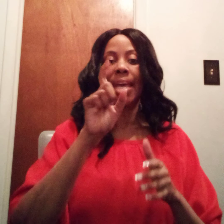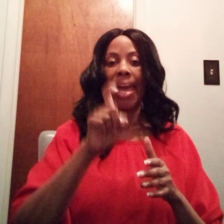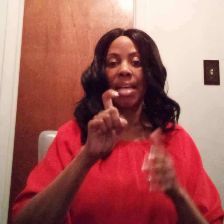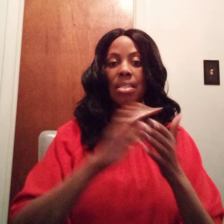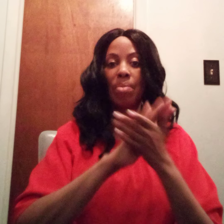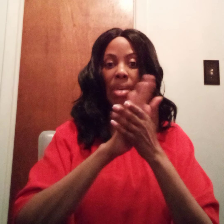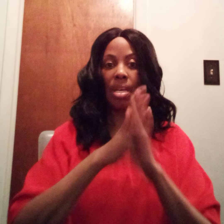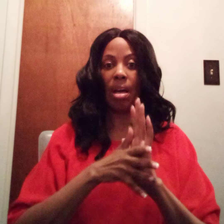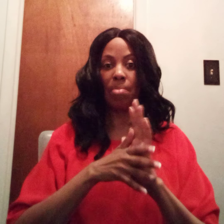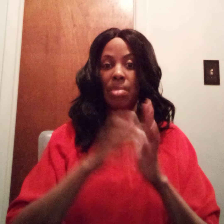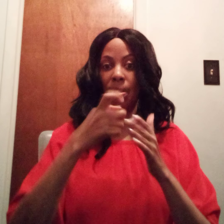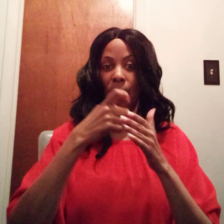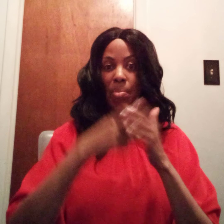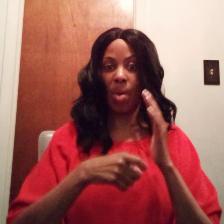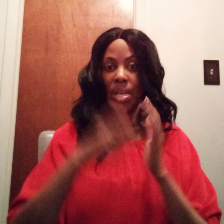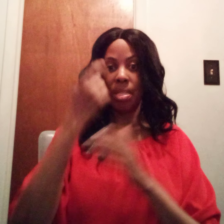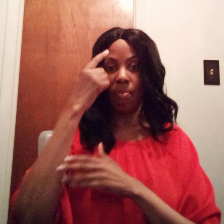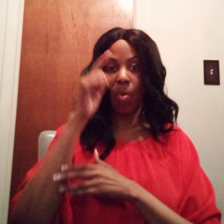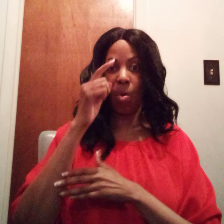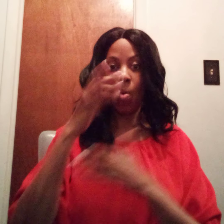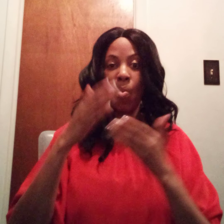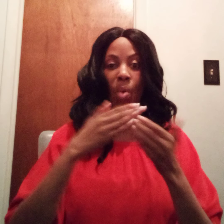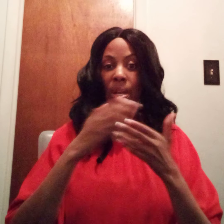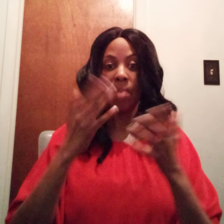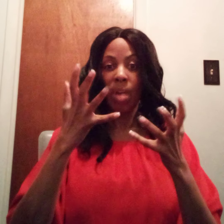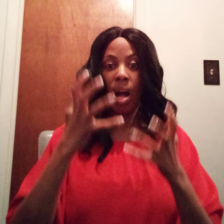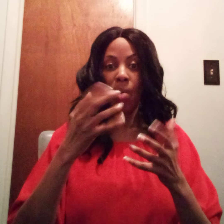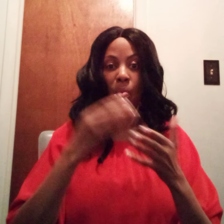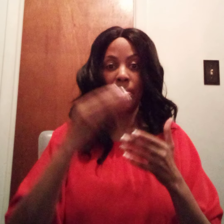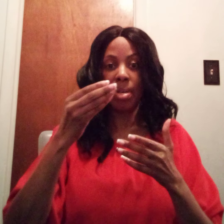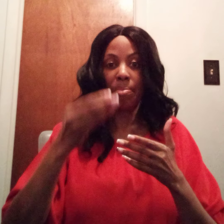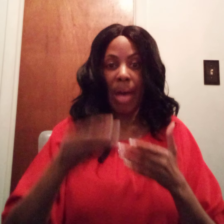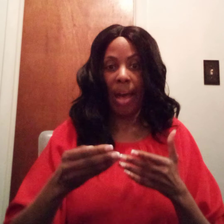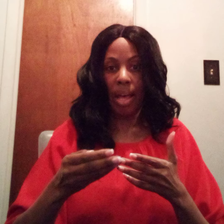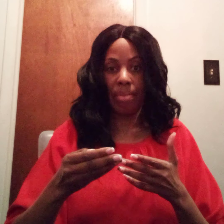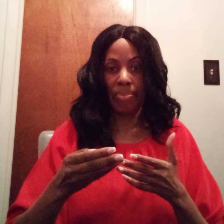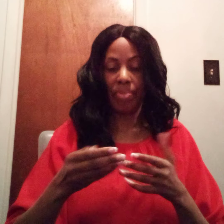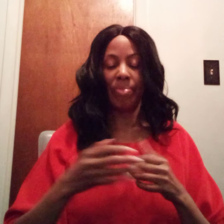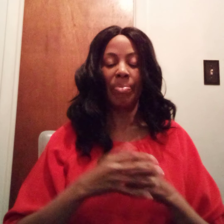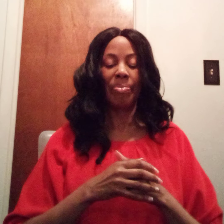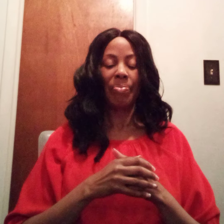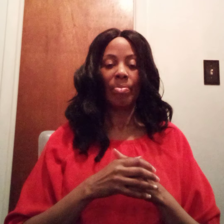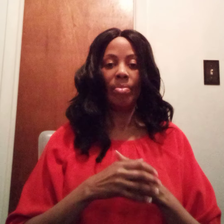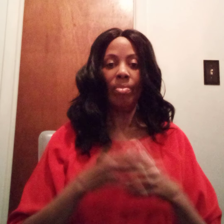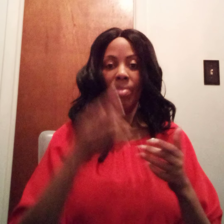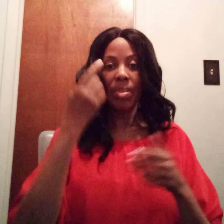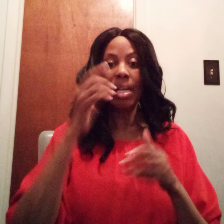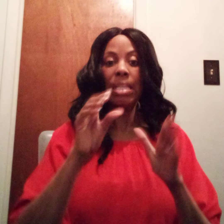of the product I want to buy. Price, the non-discount price. Non-discount